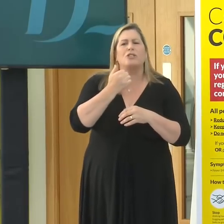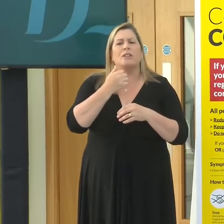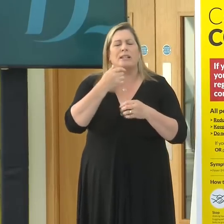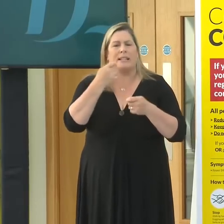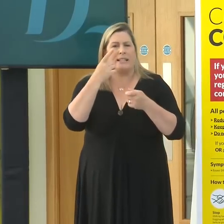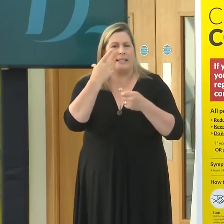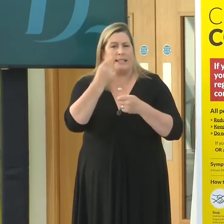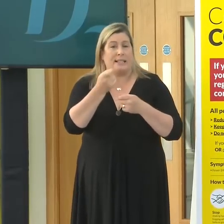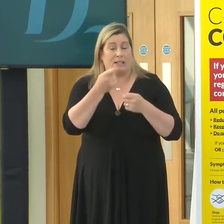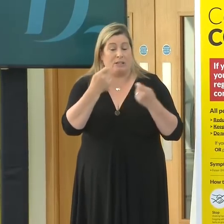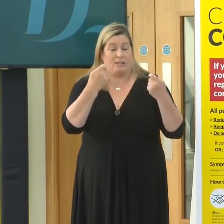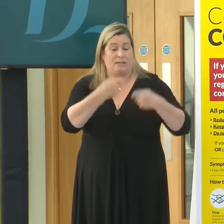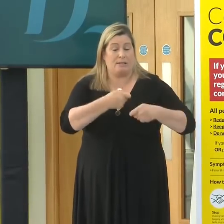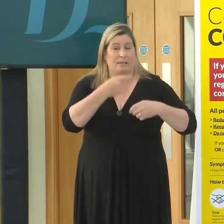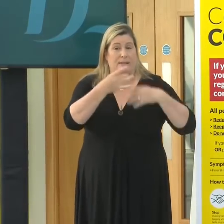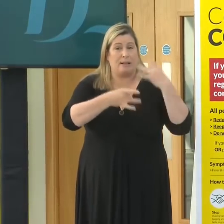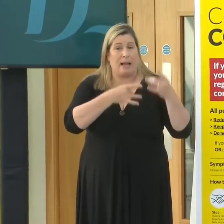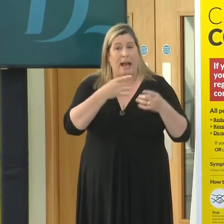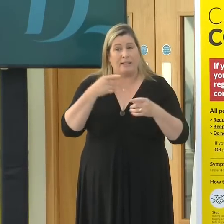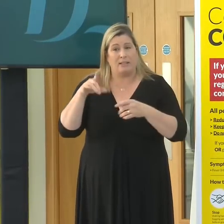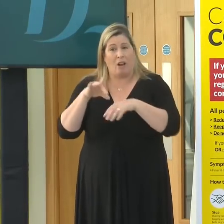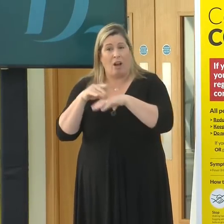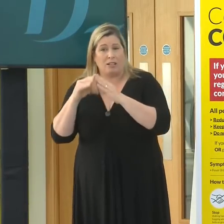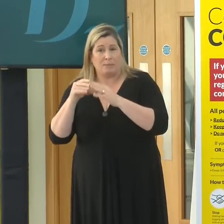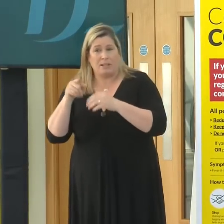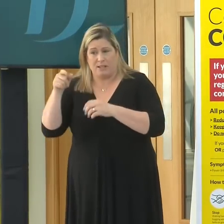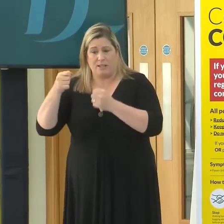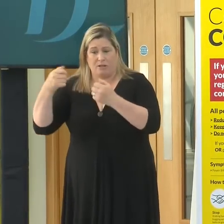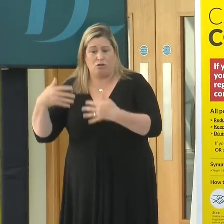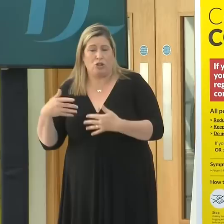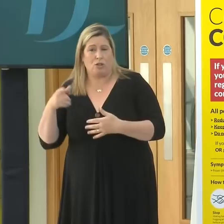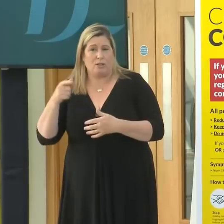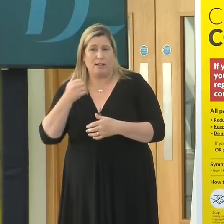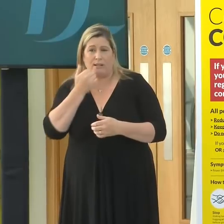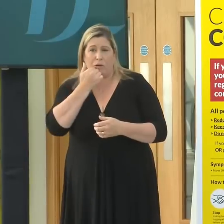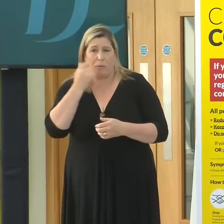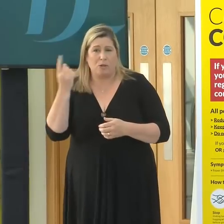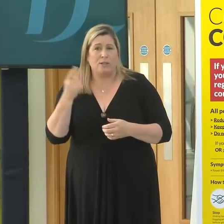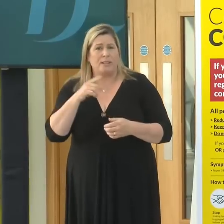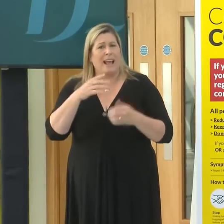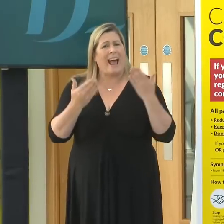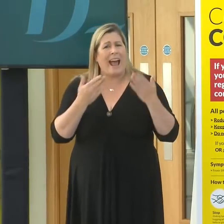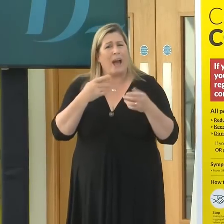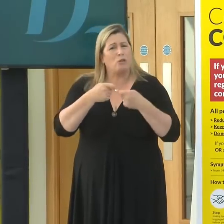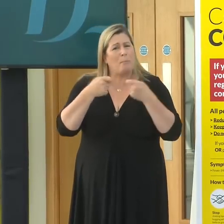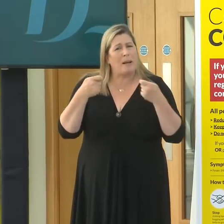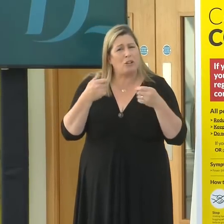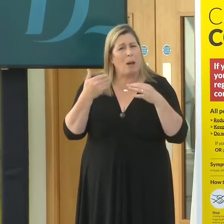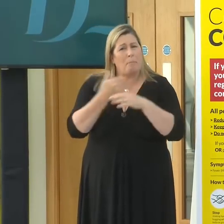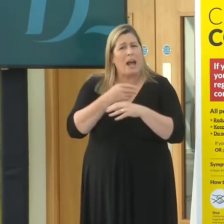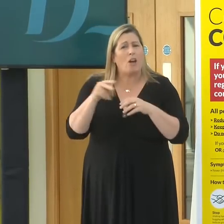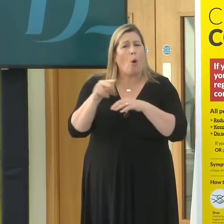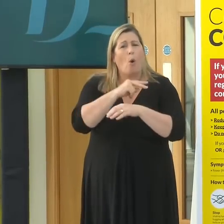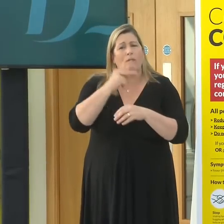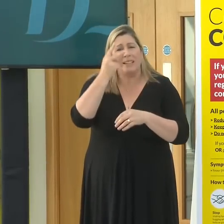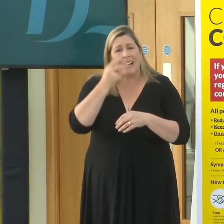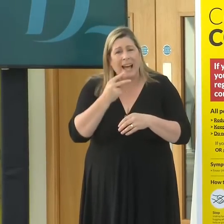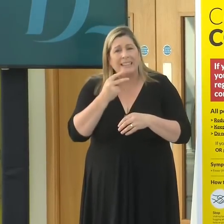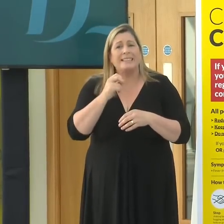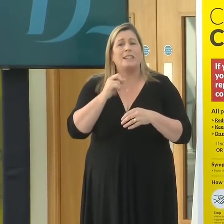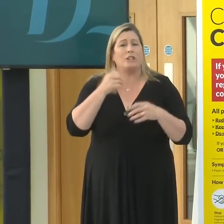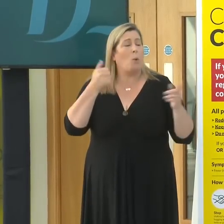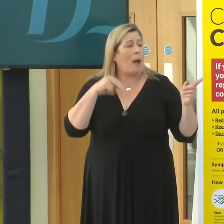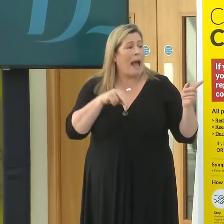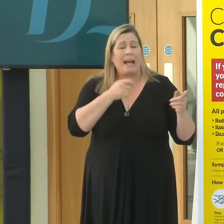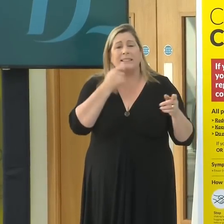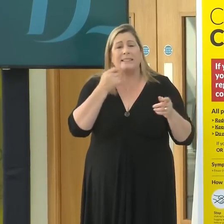in and what's coming out from the hospitals themselves. So I'm just wondering, how is it measured? Is it measured by overnight stay? I know Anne had mentioned that some inpatient